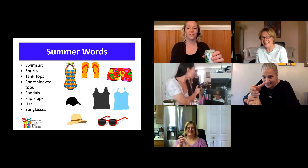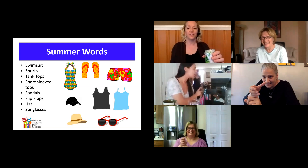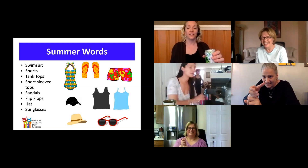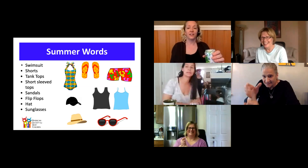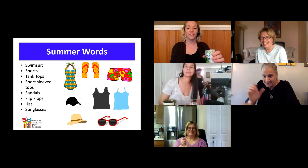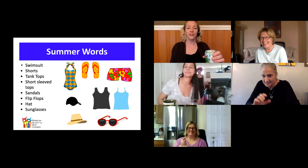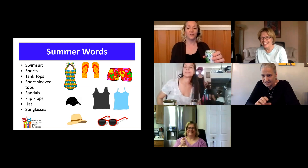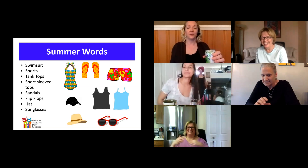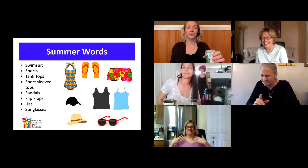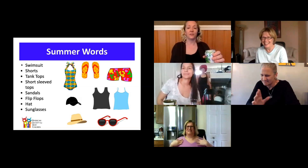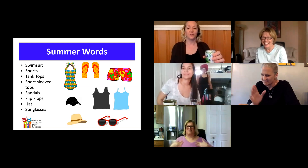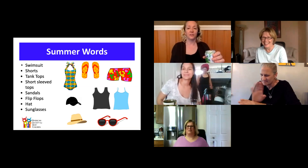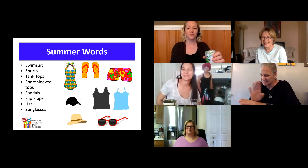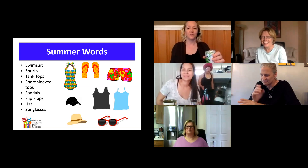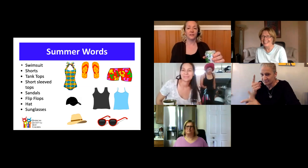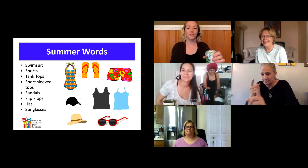Nice and loose.